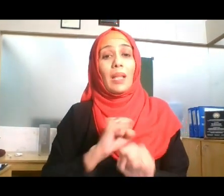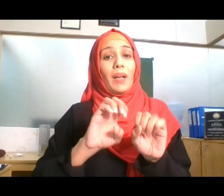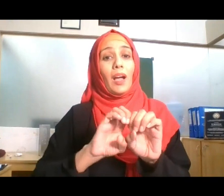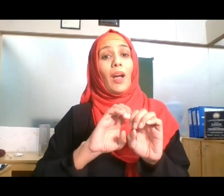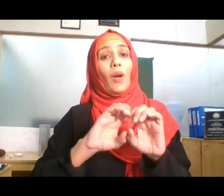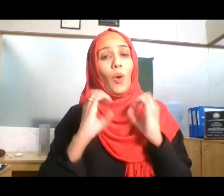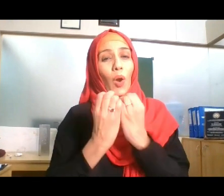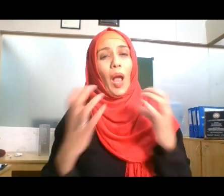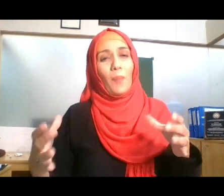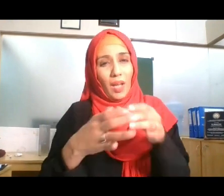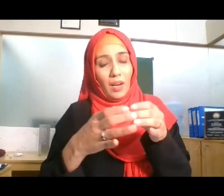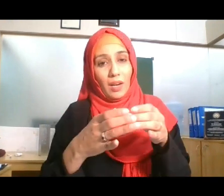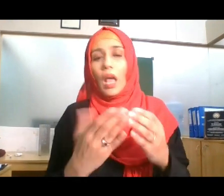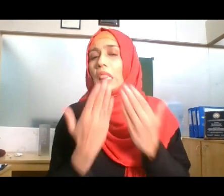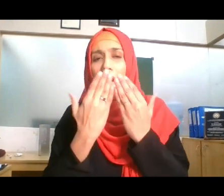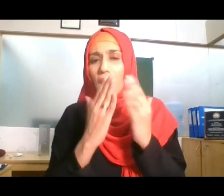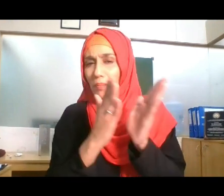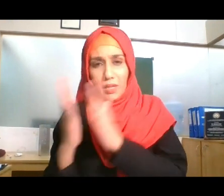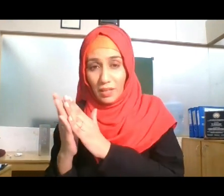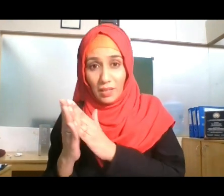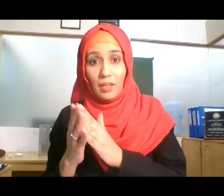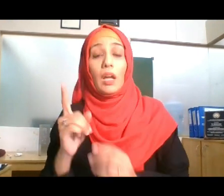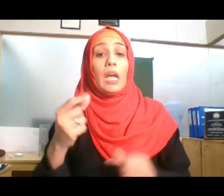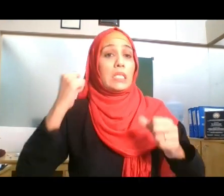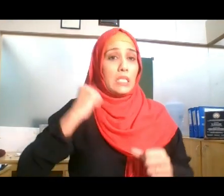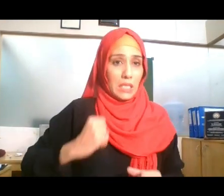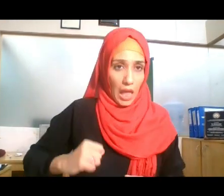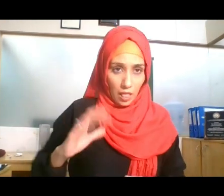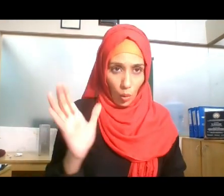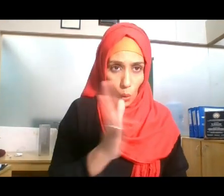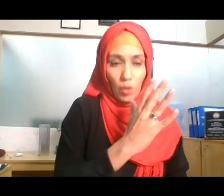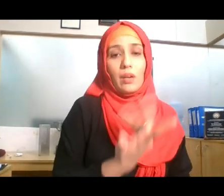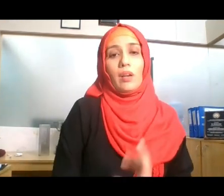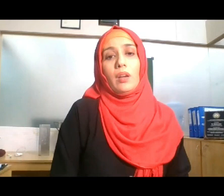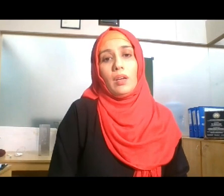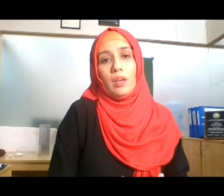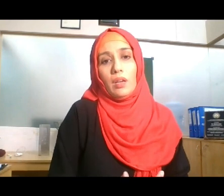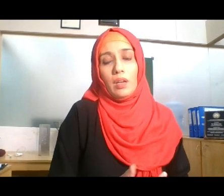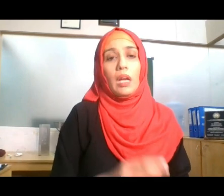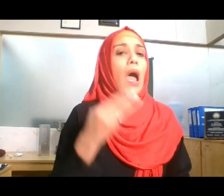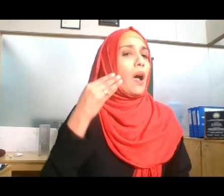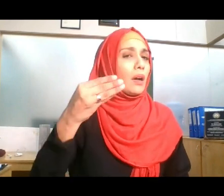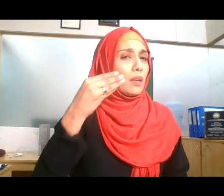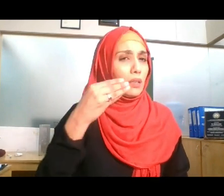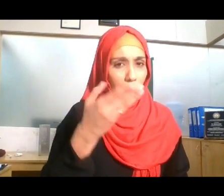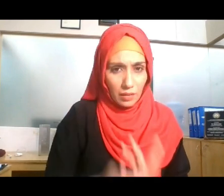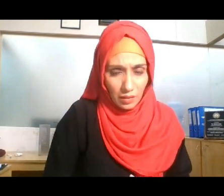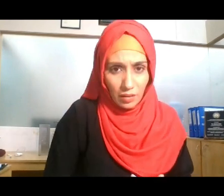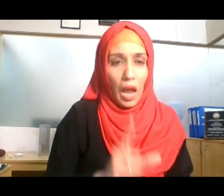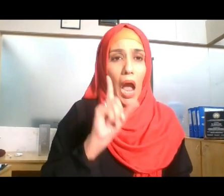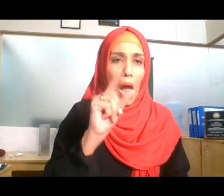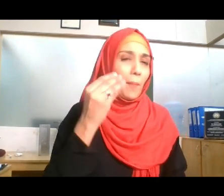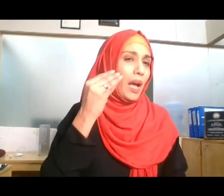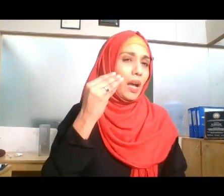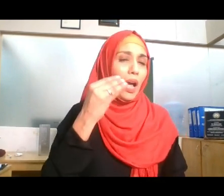just education but healthcare, for providing CNICs, which are their national ID cards,